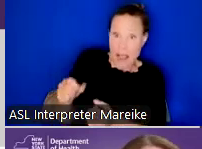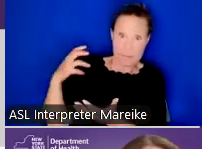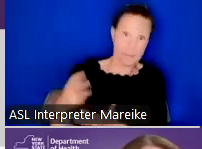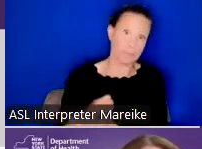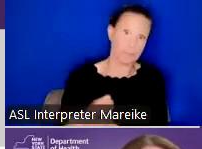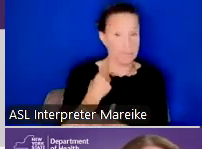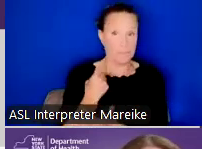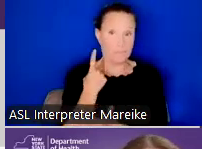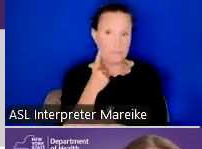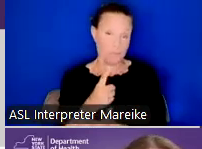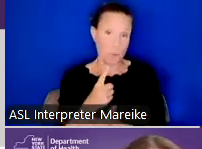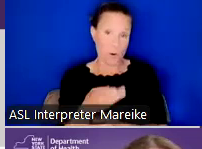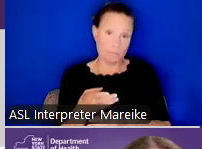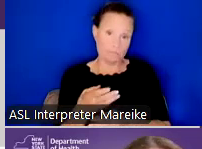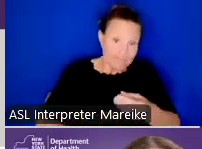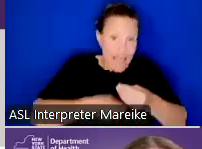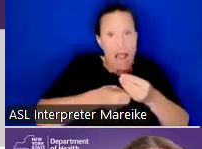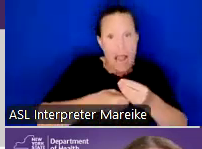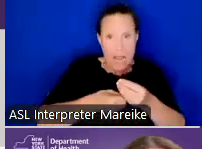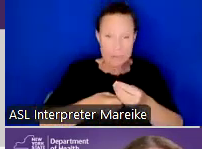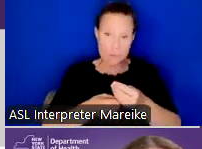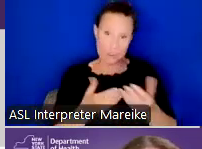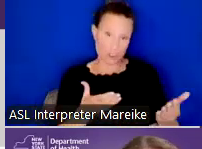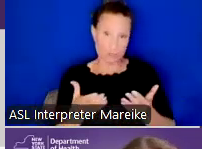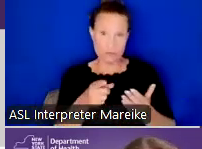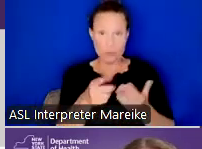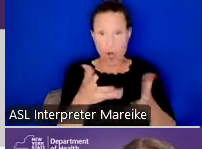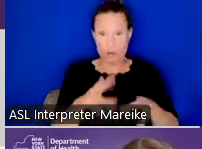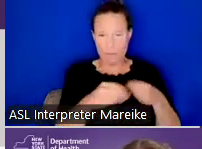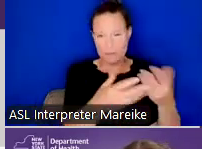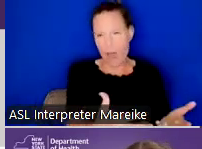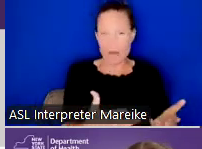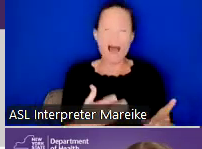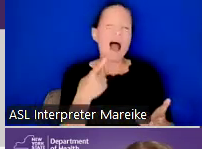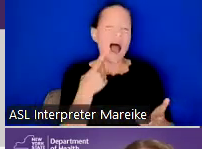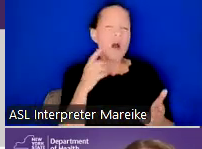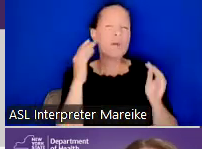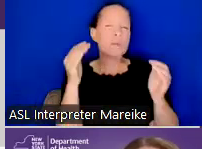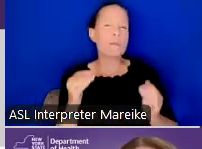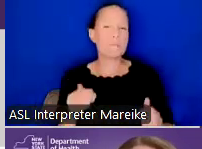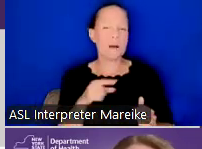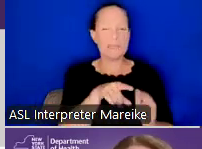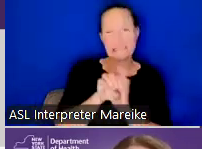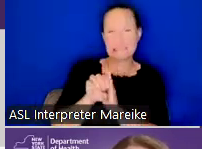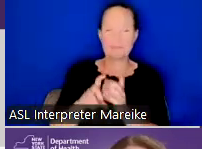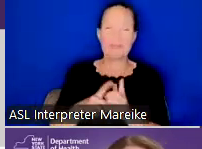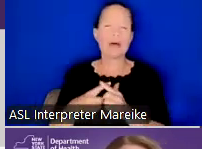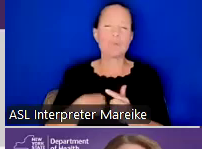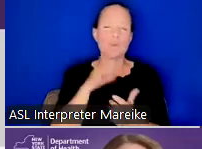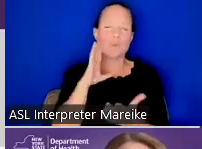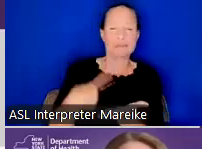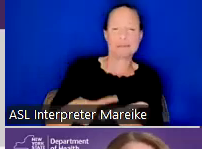members that they serve. So I guess I'll walk through this example, but then we can talk about